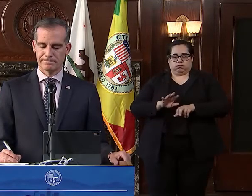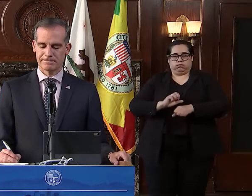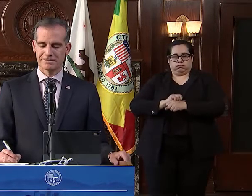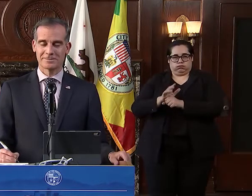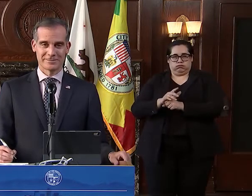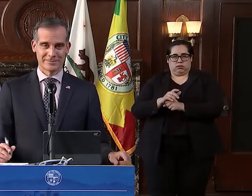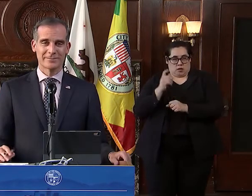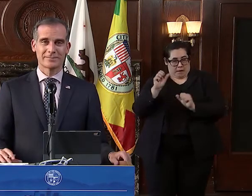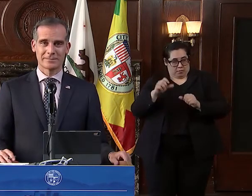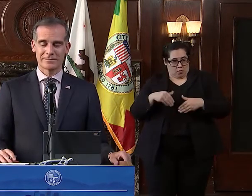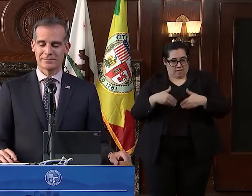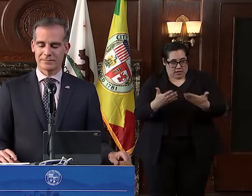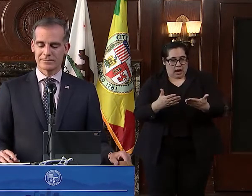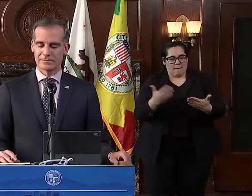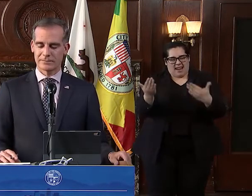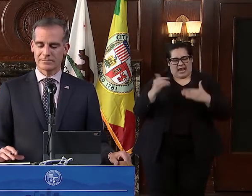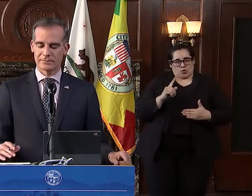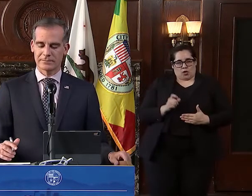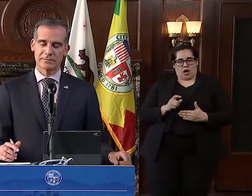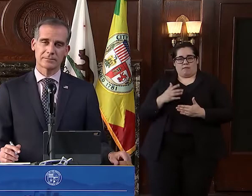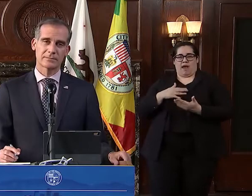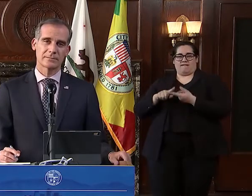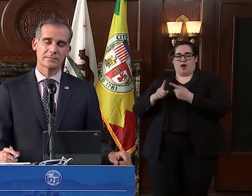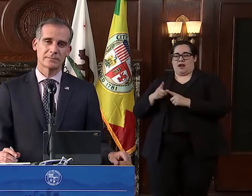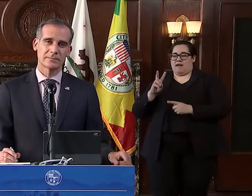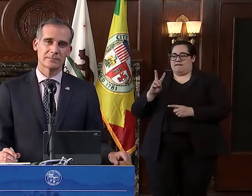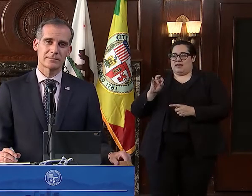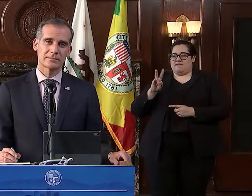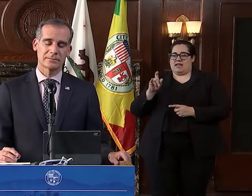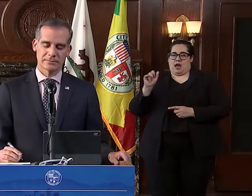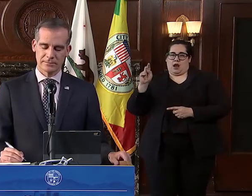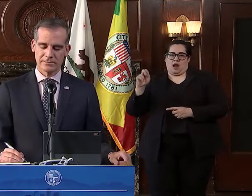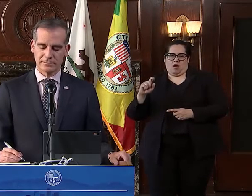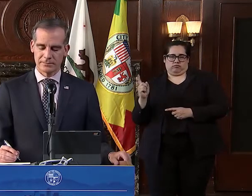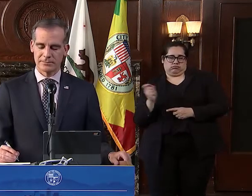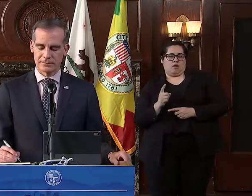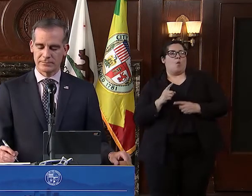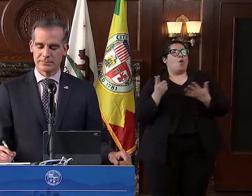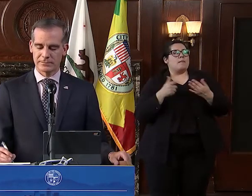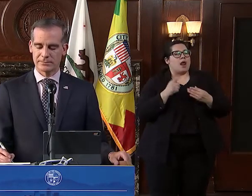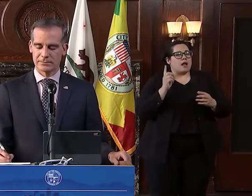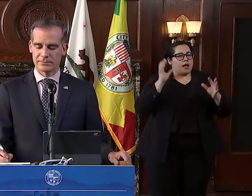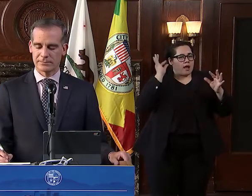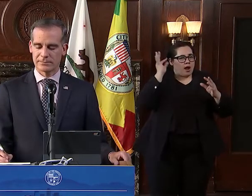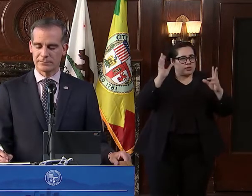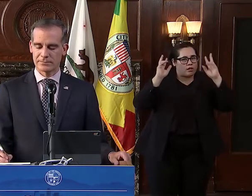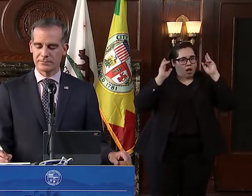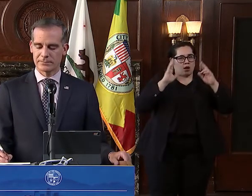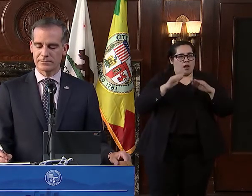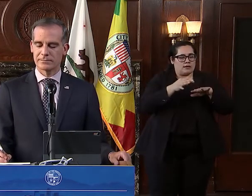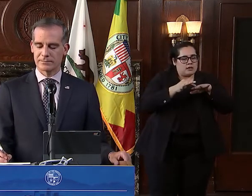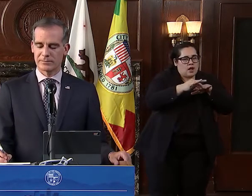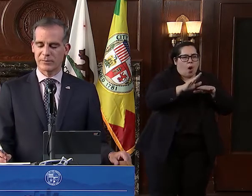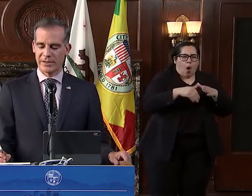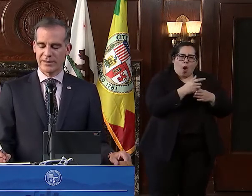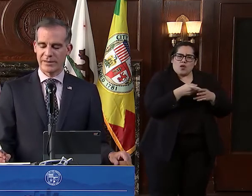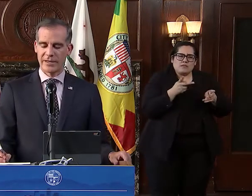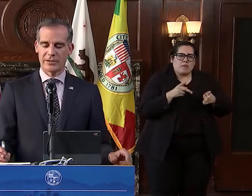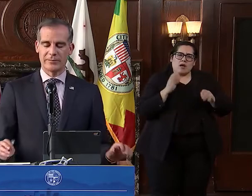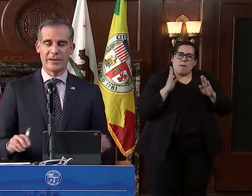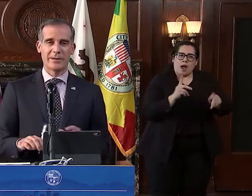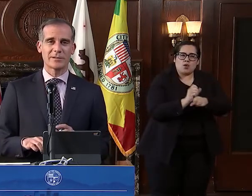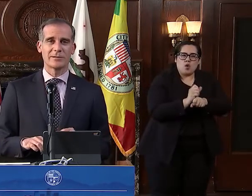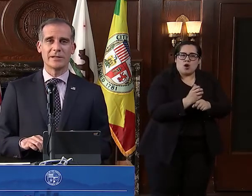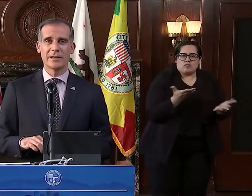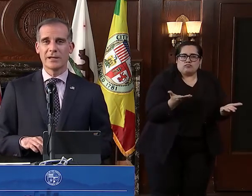She's working the story. What can you tell us about the hair salons and nail salons and all those people that also need to go back to work? Thank you.